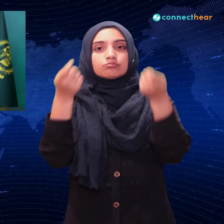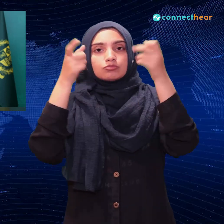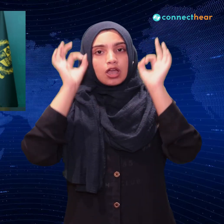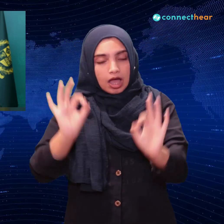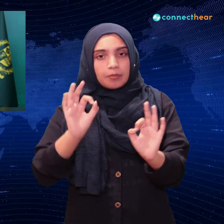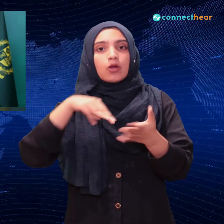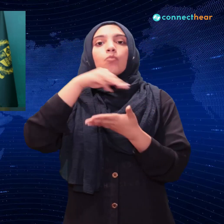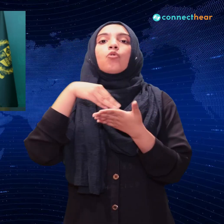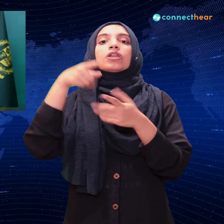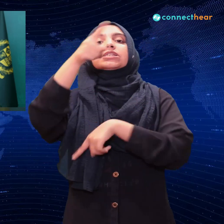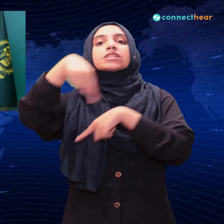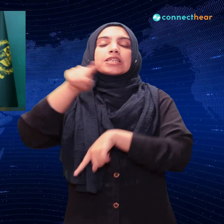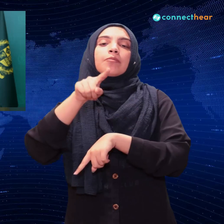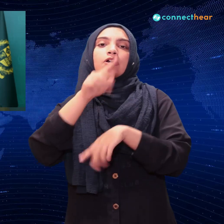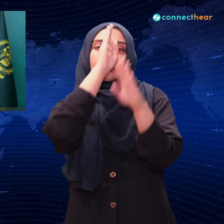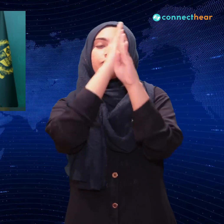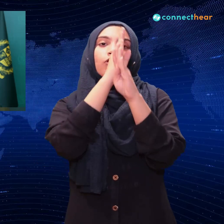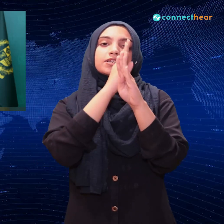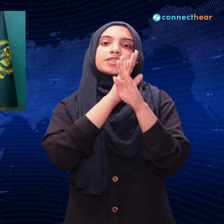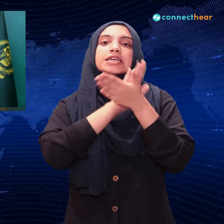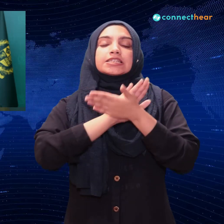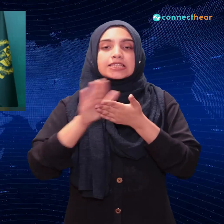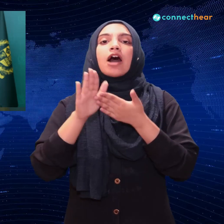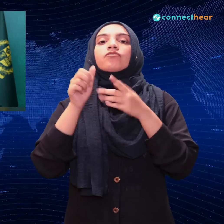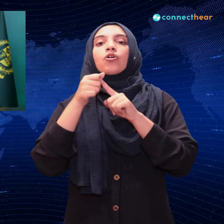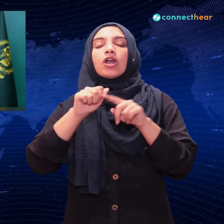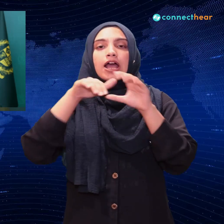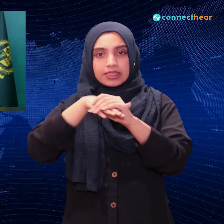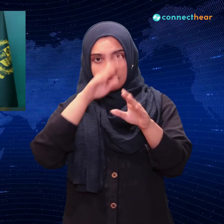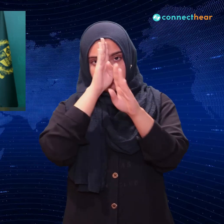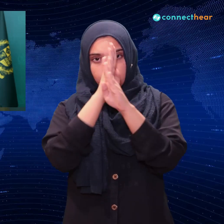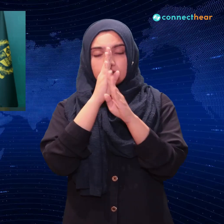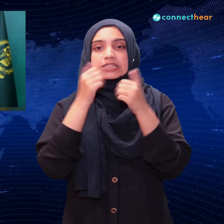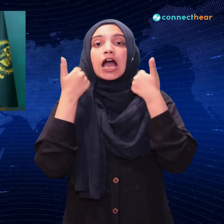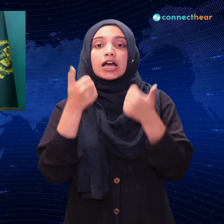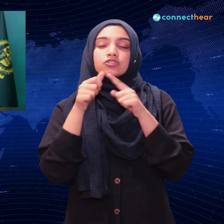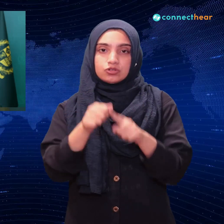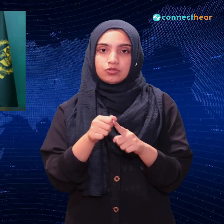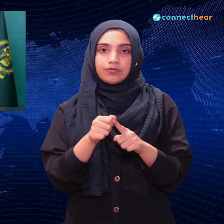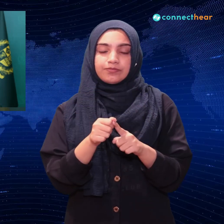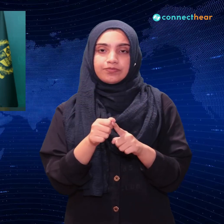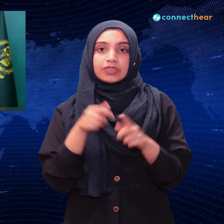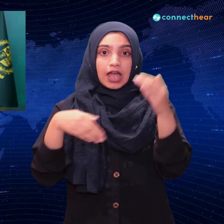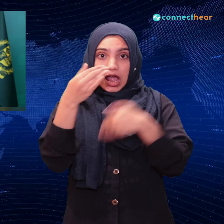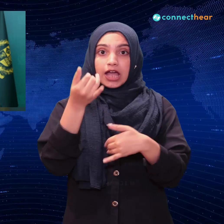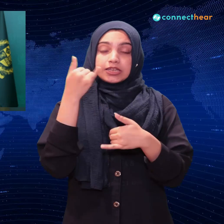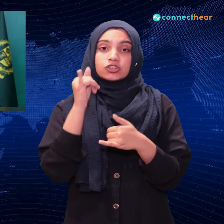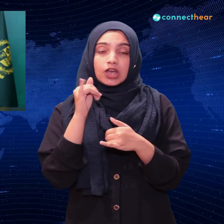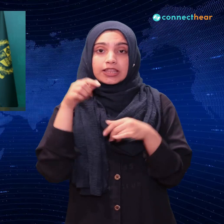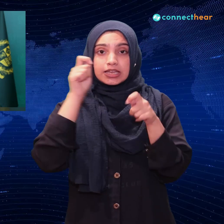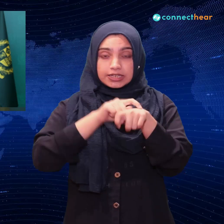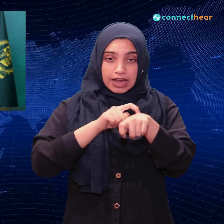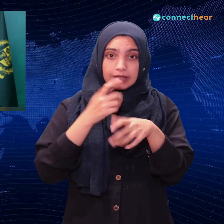I foresee in the not-too-distant future, a time will come when the rich countries will be forced to build